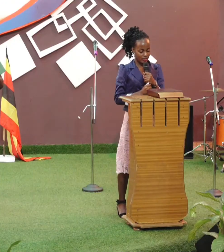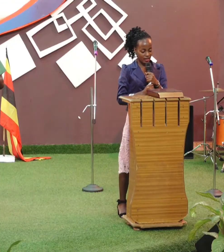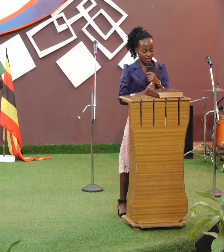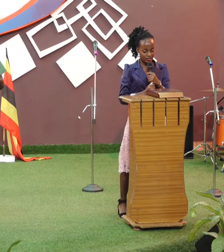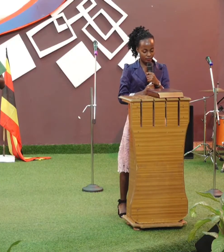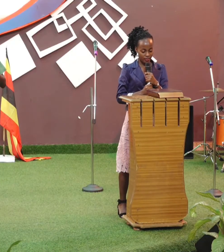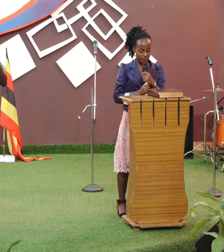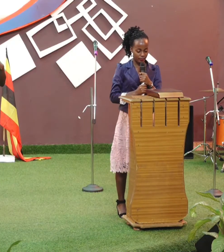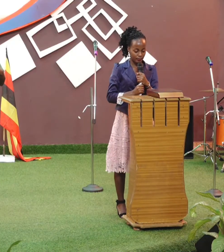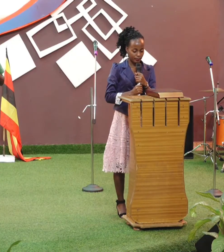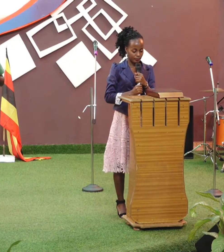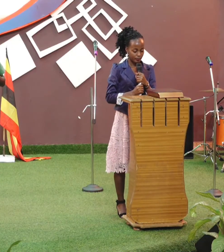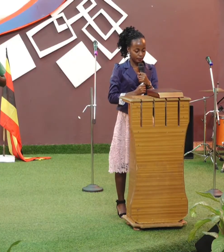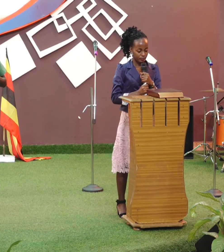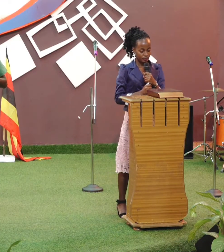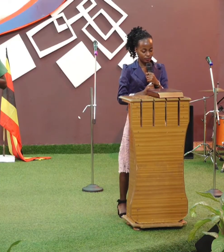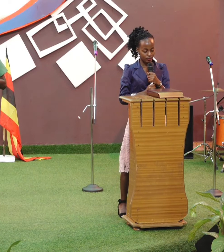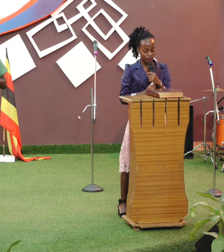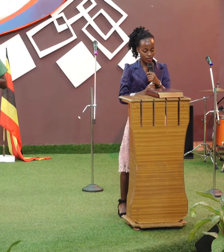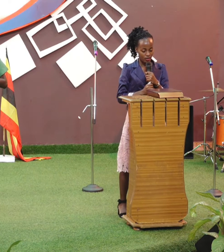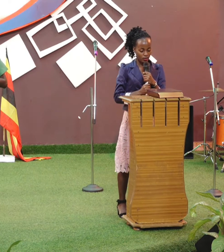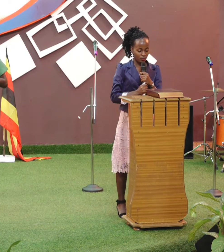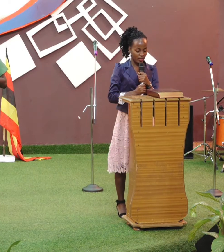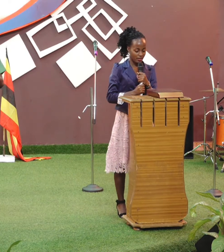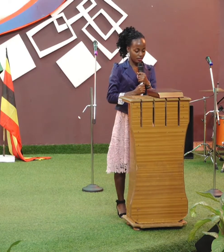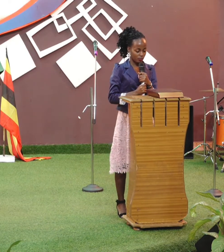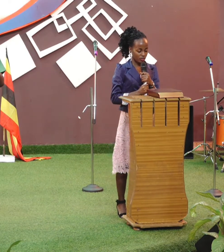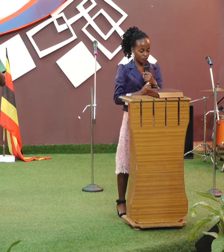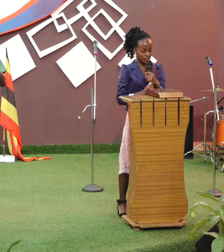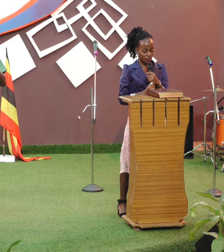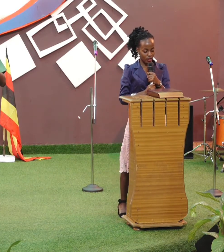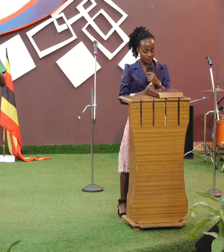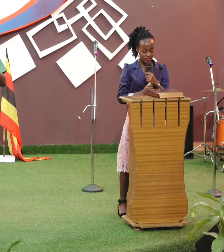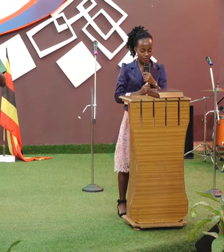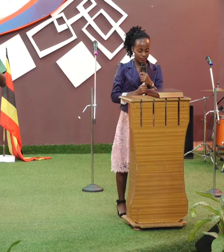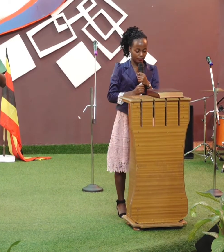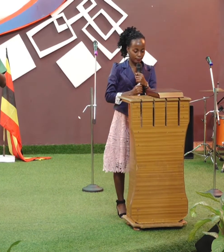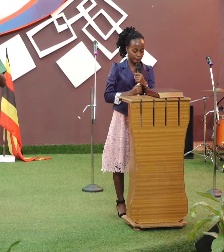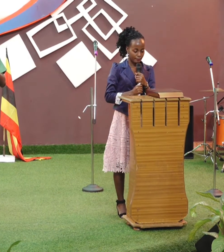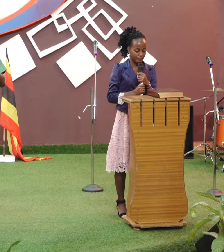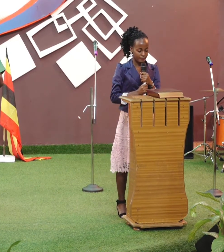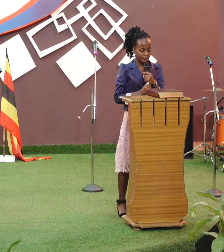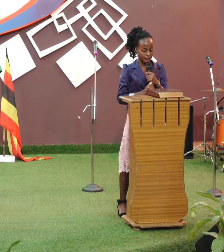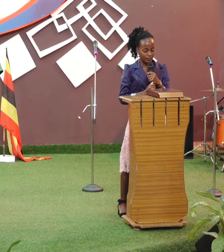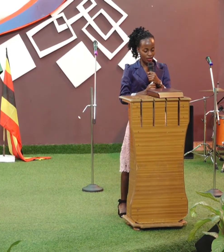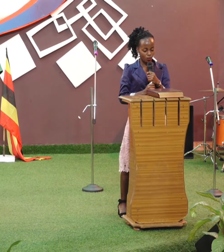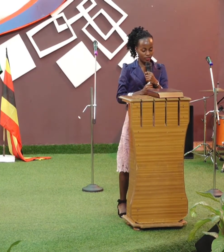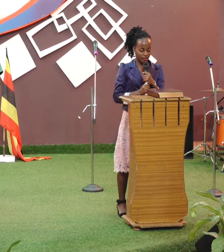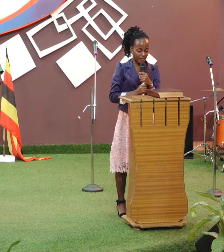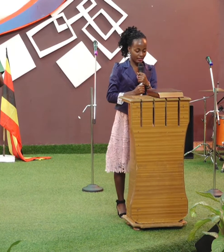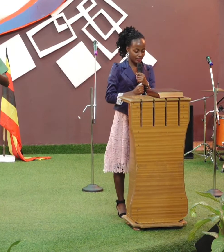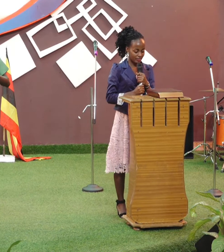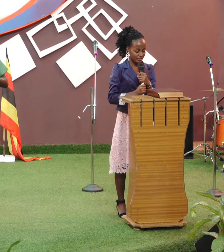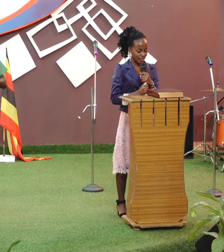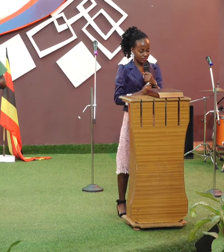you cleanse our hearts, Father. Omusaayi gwe gwogera ebigambo ebirungi. Your blood that speaks better words. Era bwe gutulongoosa. When